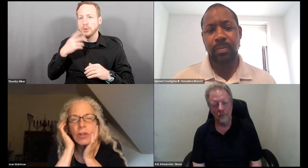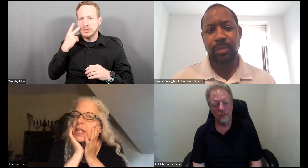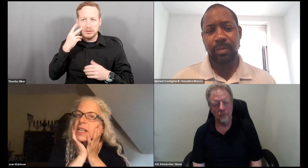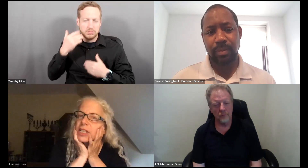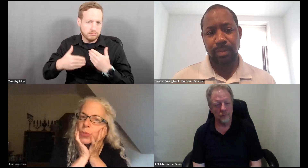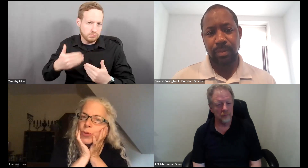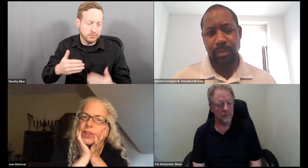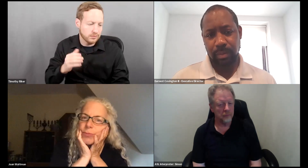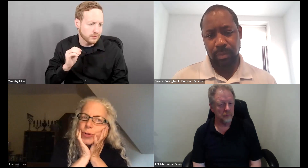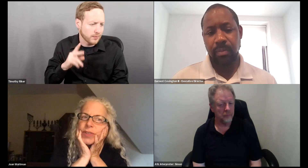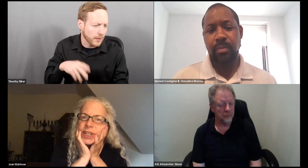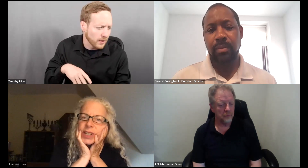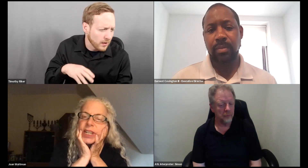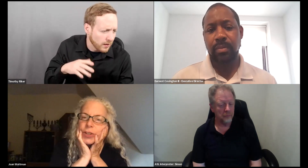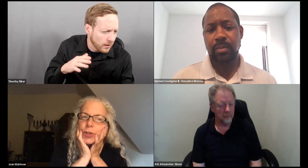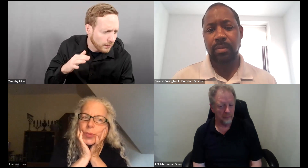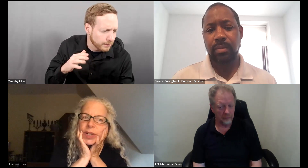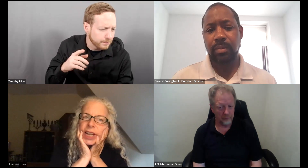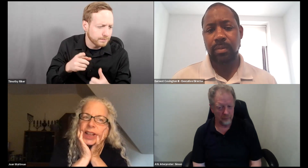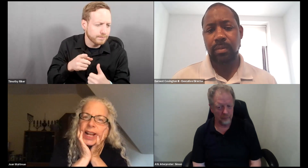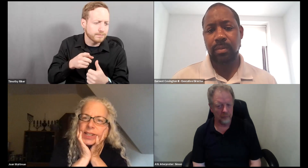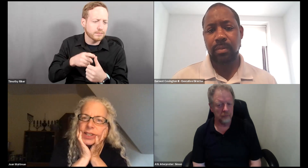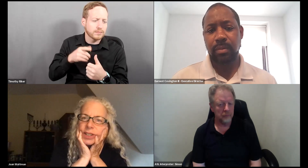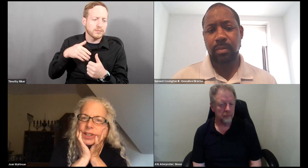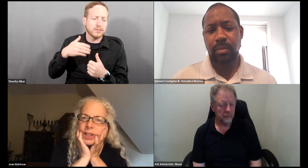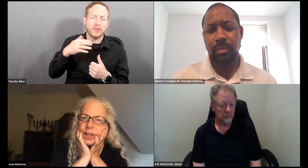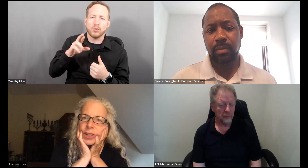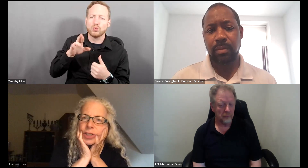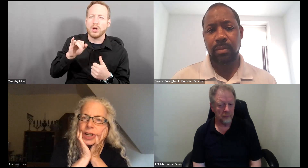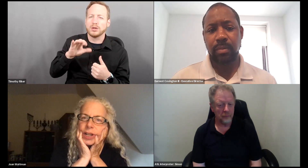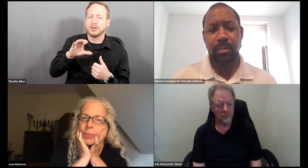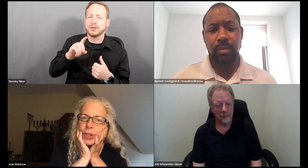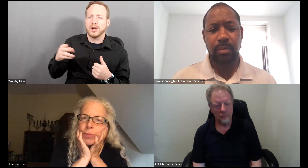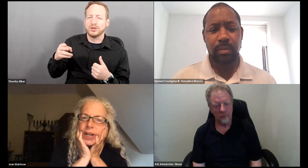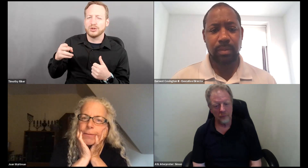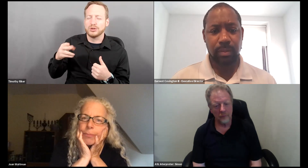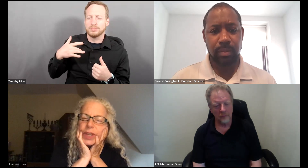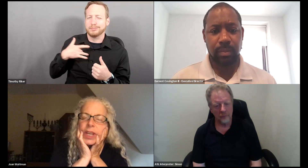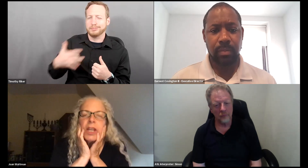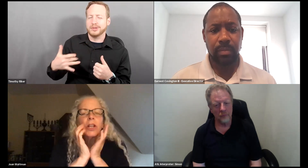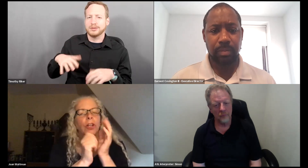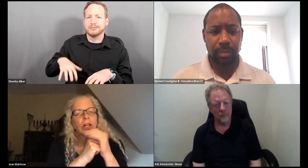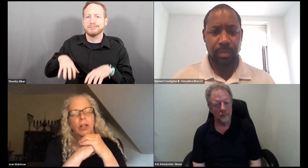And also to discuss the the interviews we did at the last commission meeting.